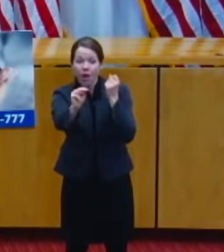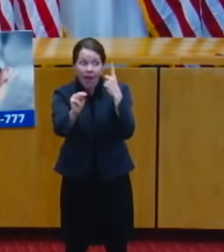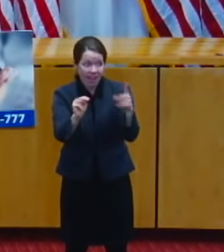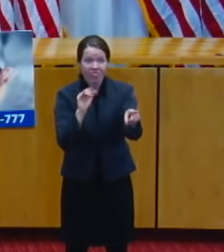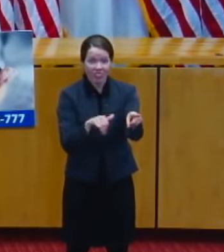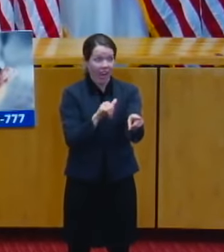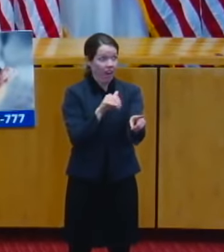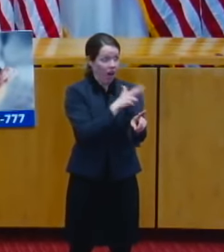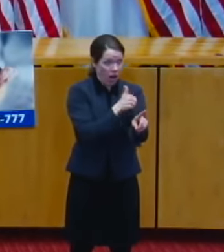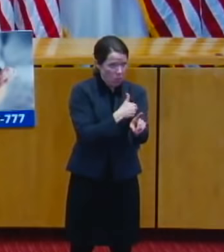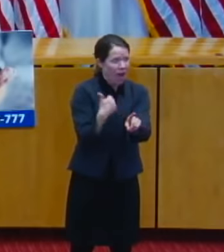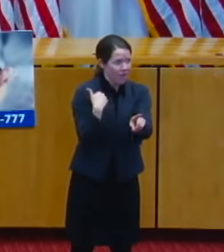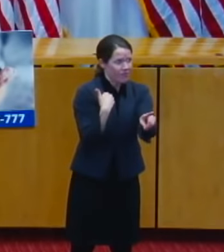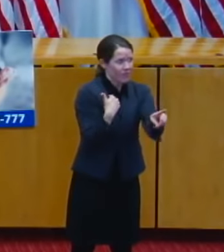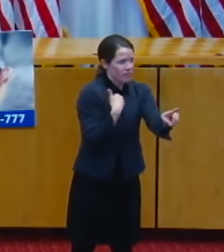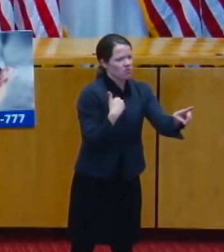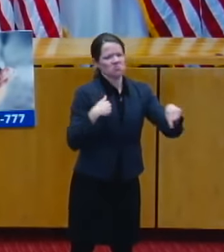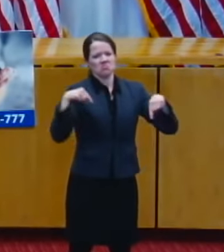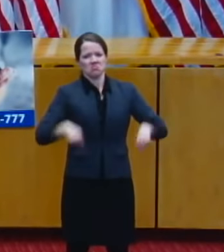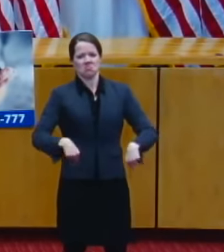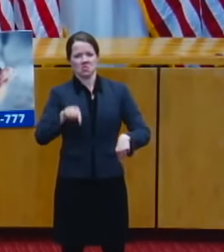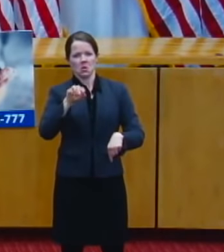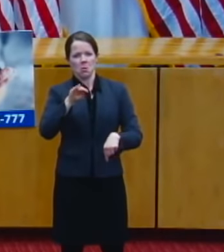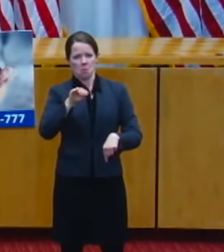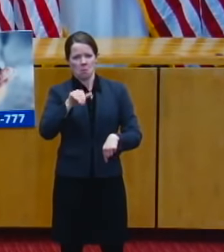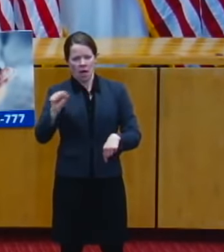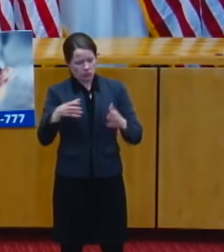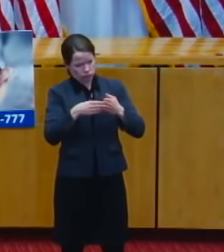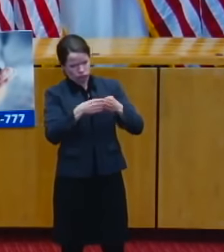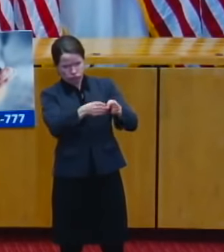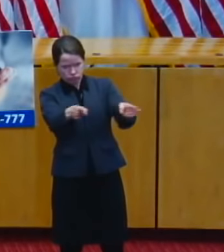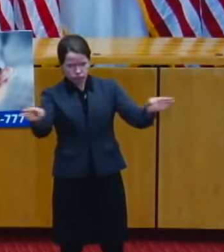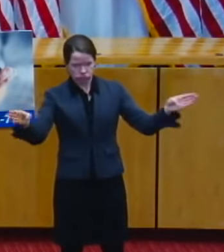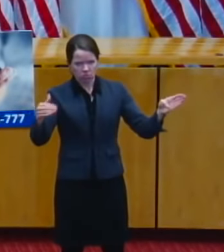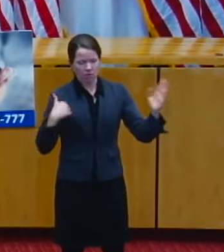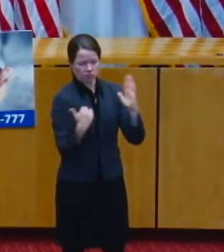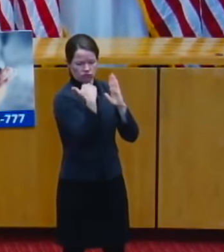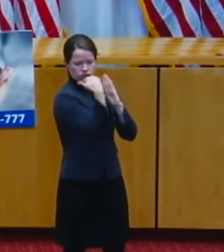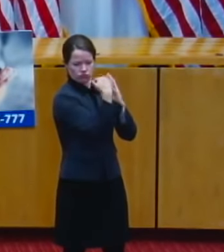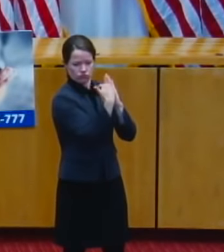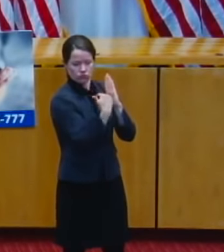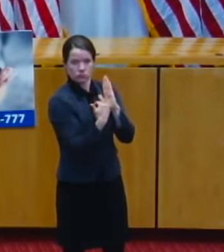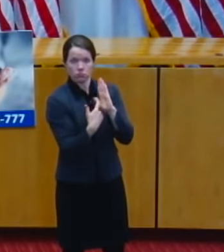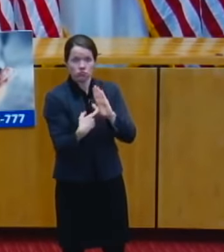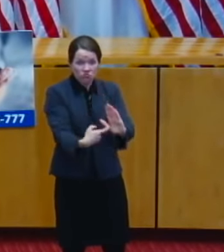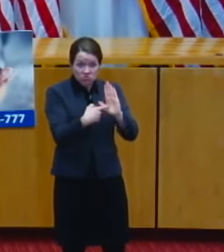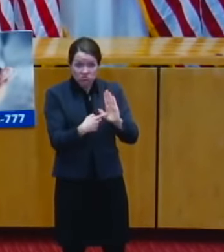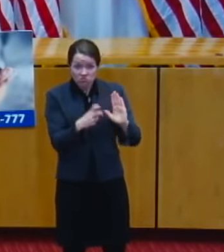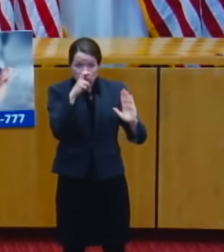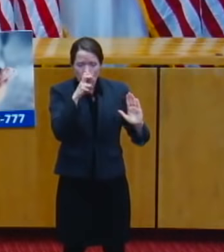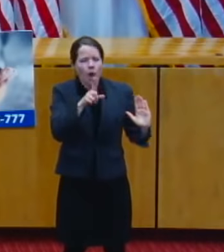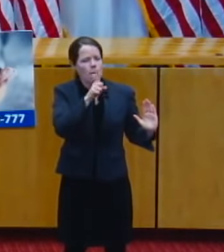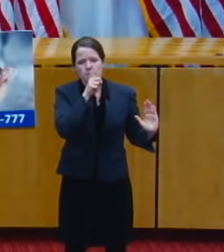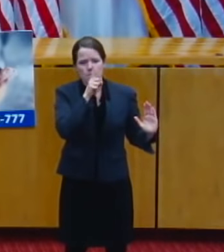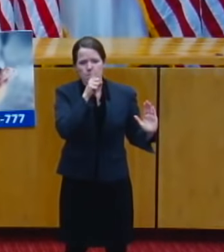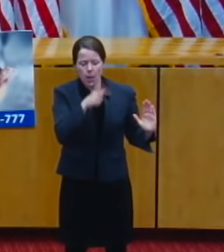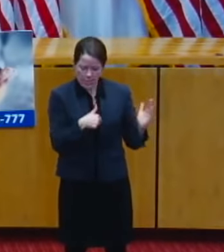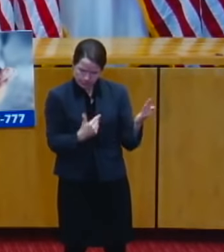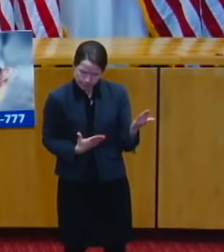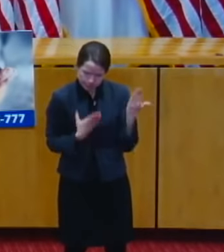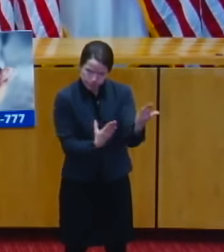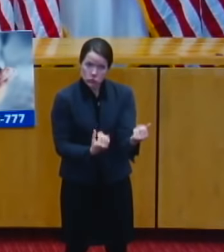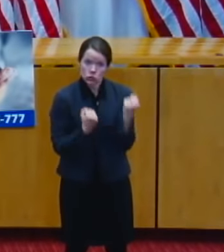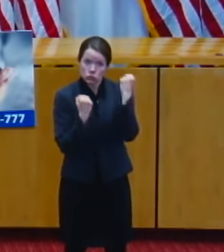are transparent and ethical guidelines available to our medical professionals if they have to make these excruciating